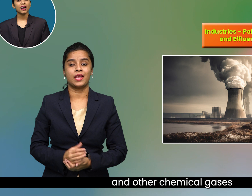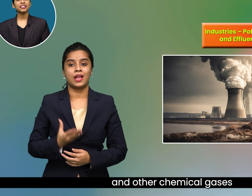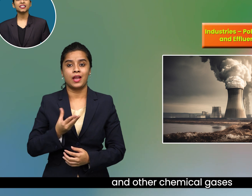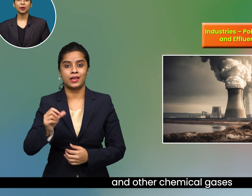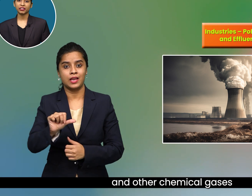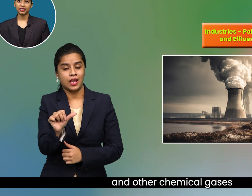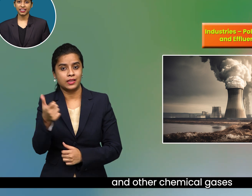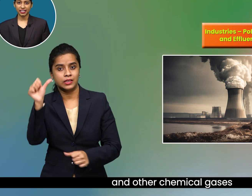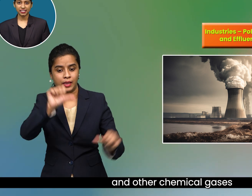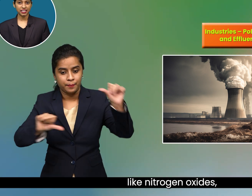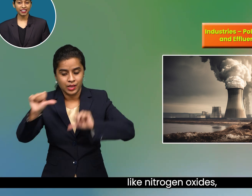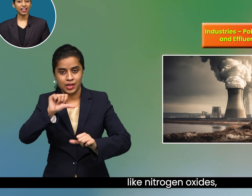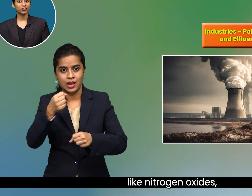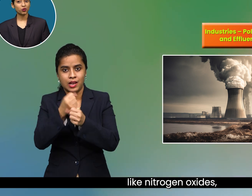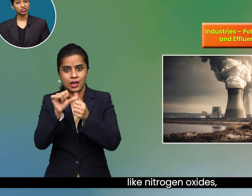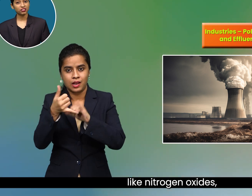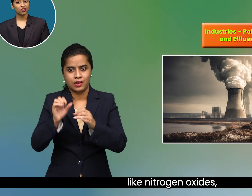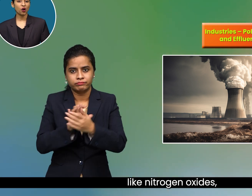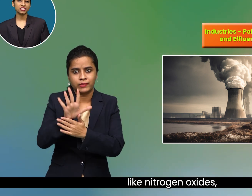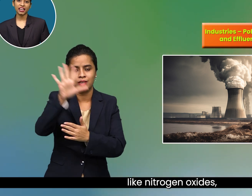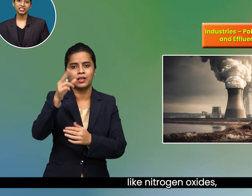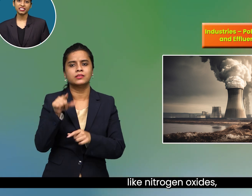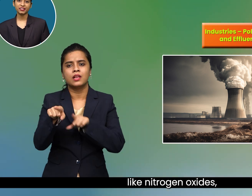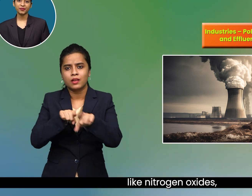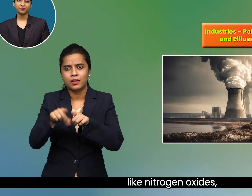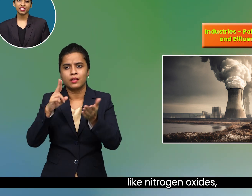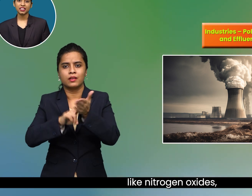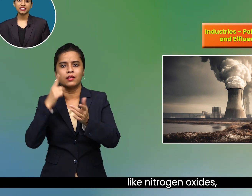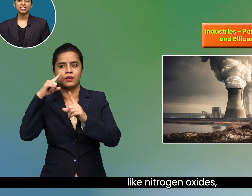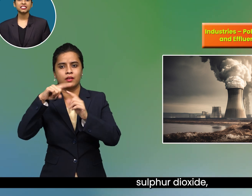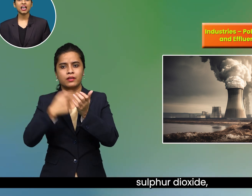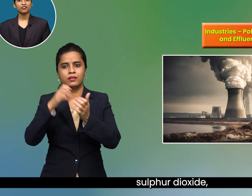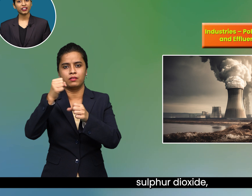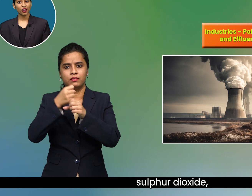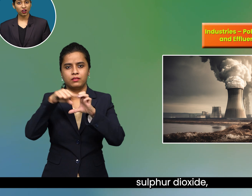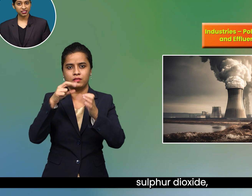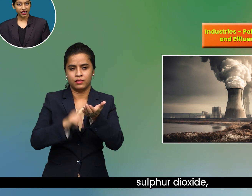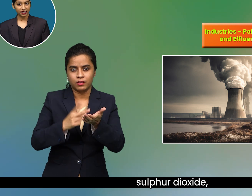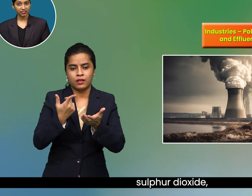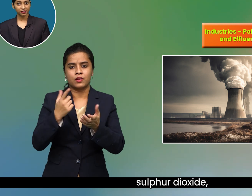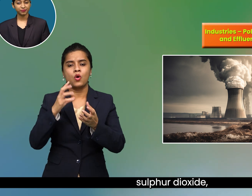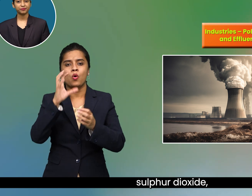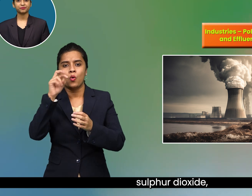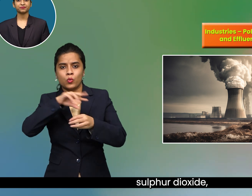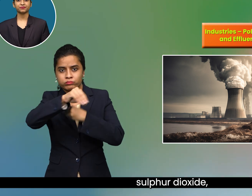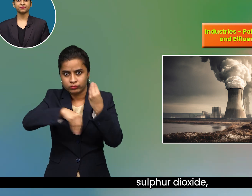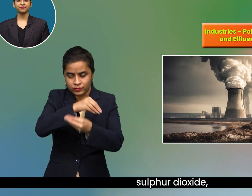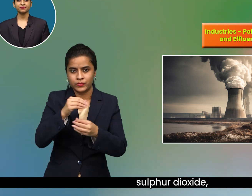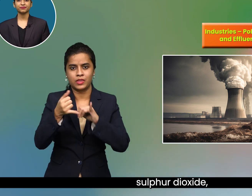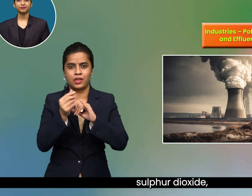and other chemical gases like nitrogen oxides, sulfur dioxide,